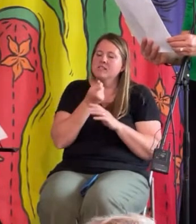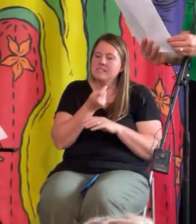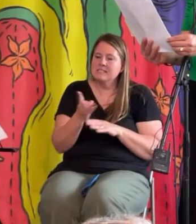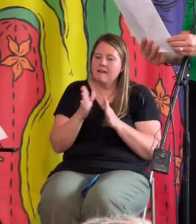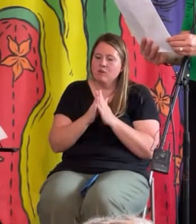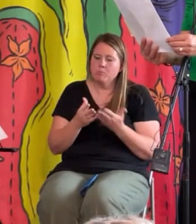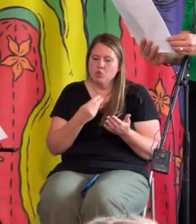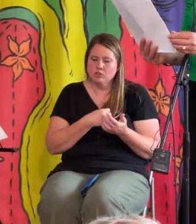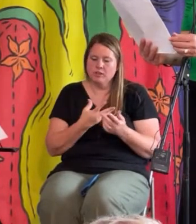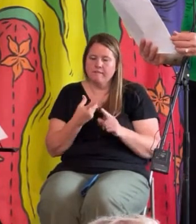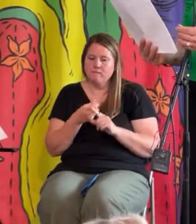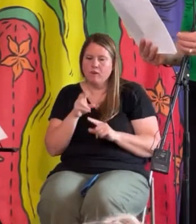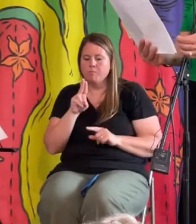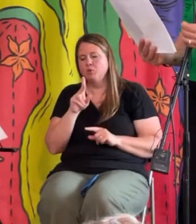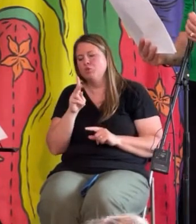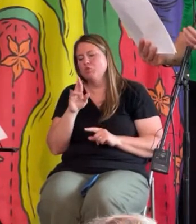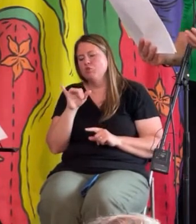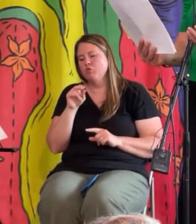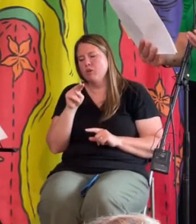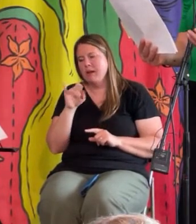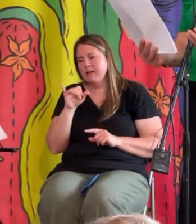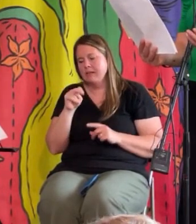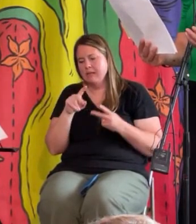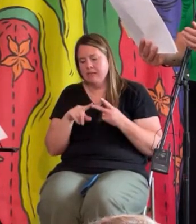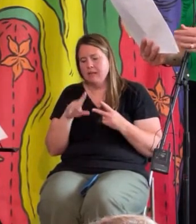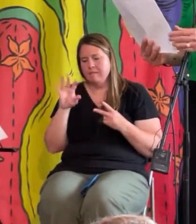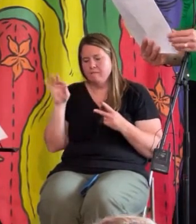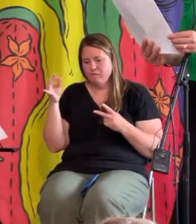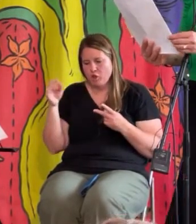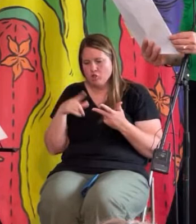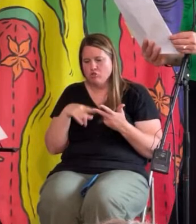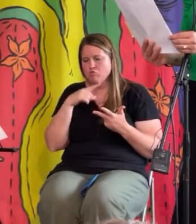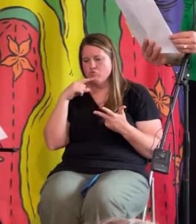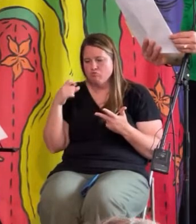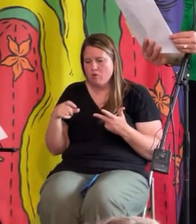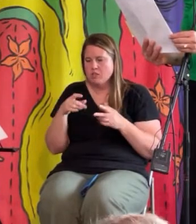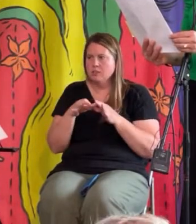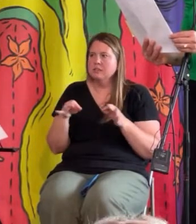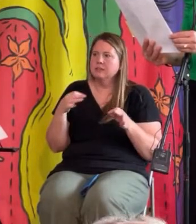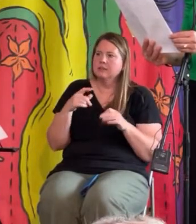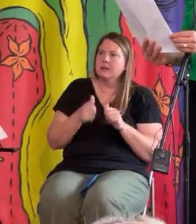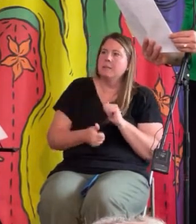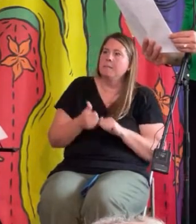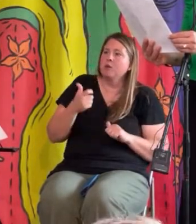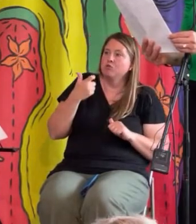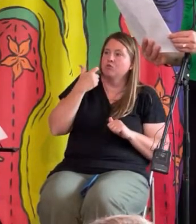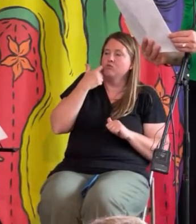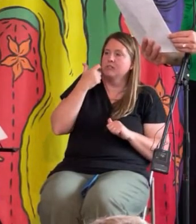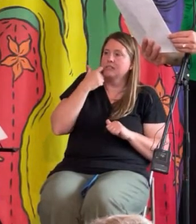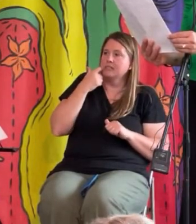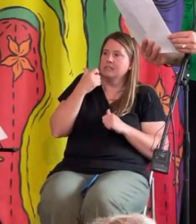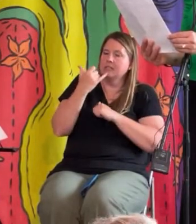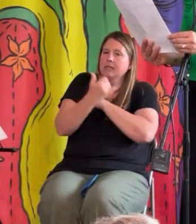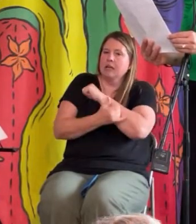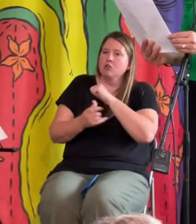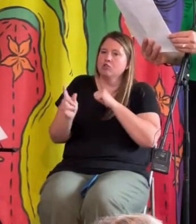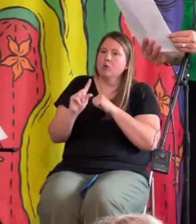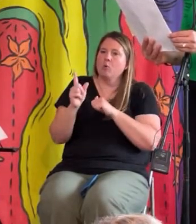from Ukrainian, French, Chinese, and Russian languages. Most recently, The Country Where Everyone's Name is